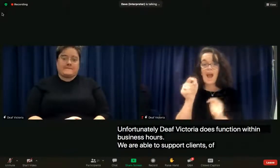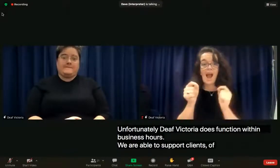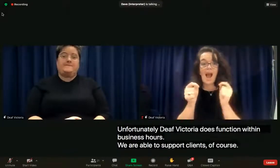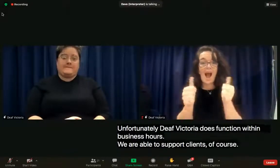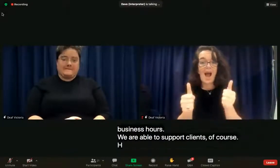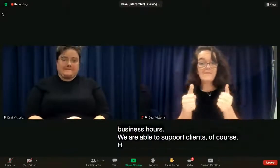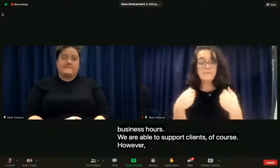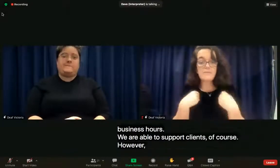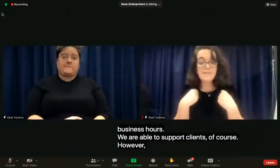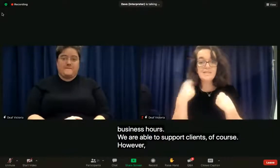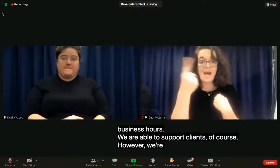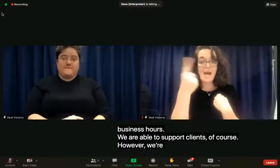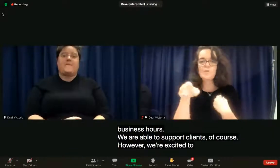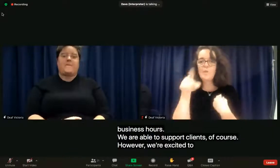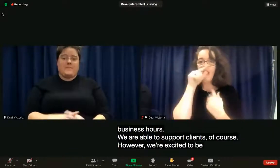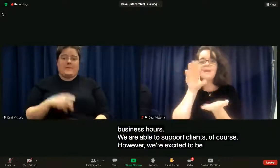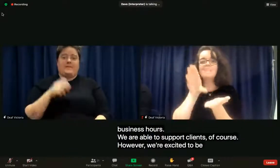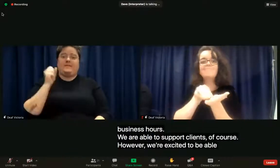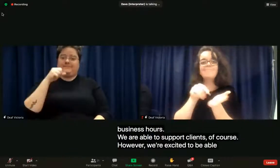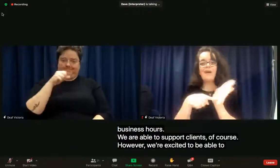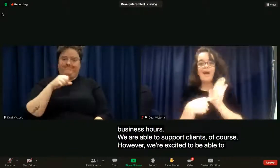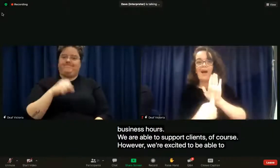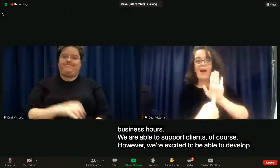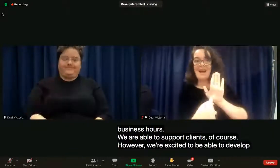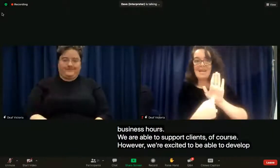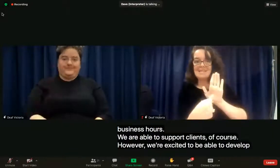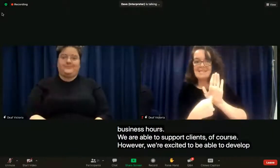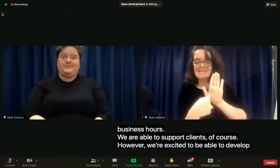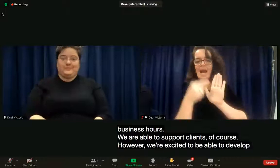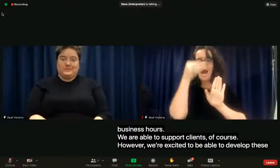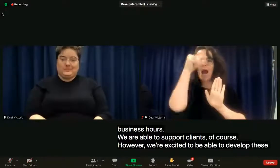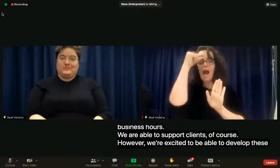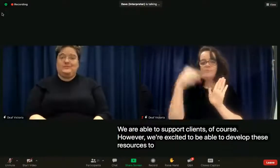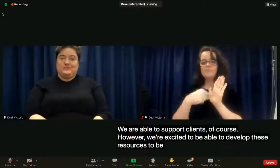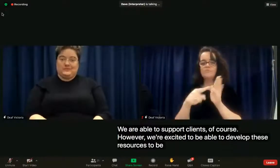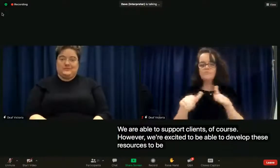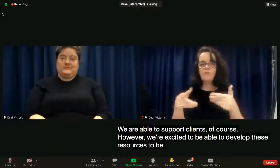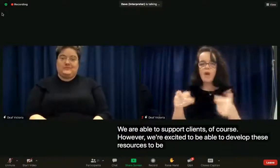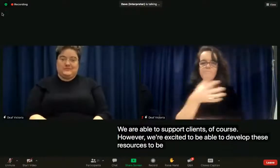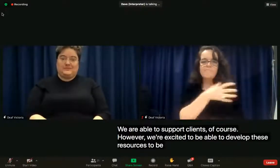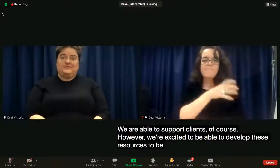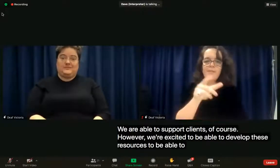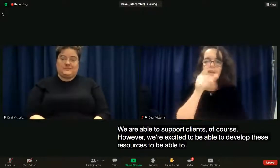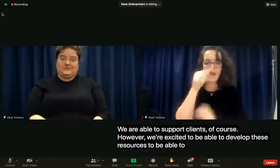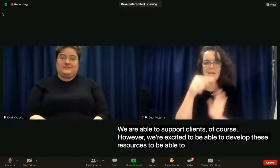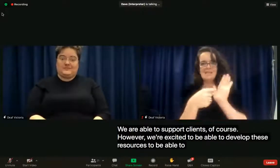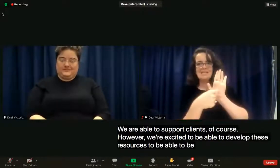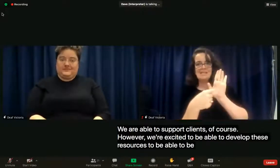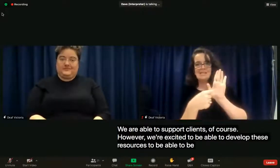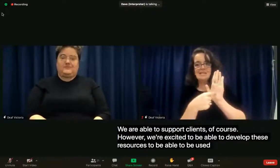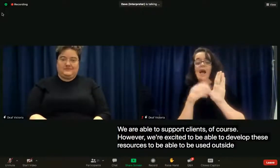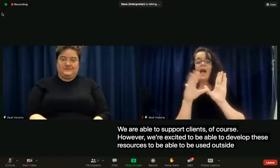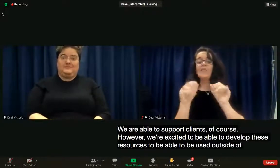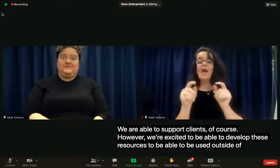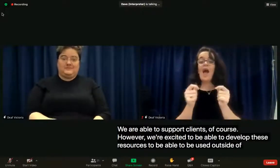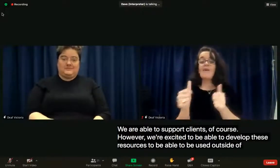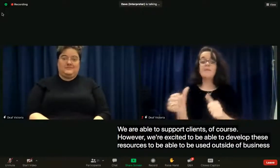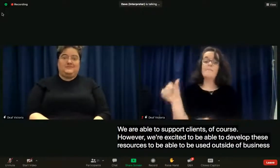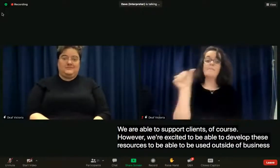these resources to be able to be used outside of outside of business hours. The aim is to really empower the community to